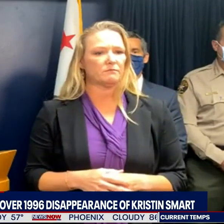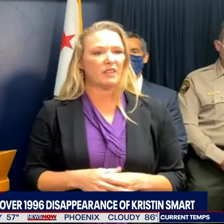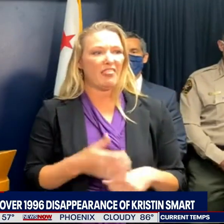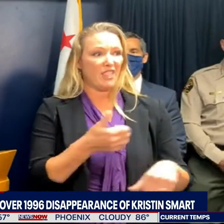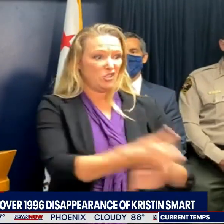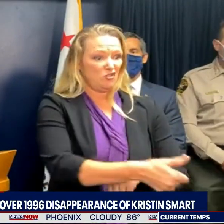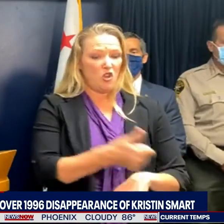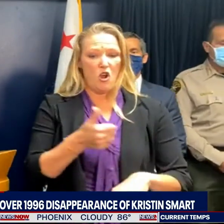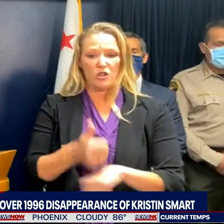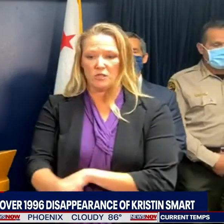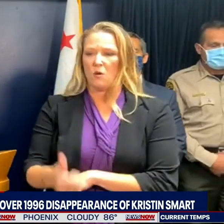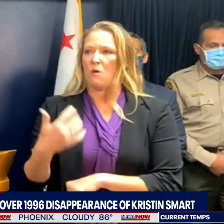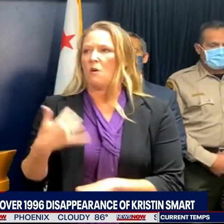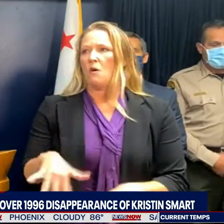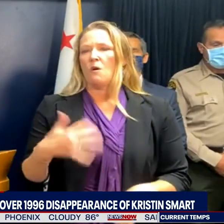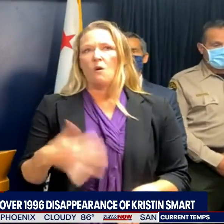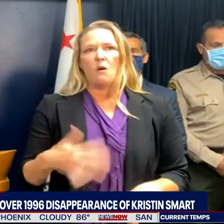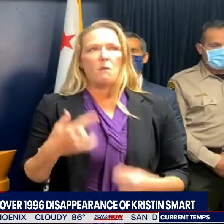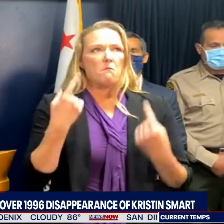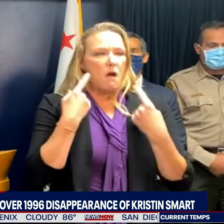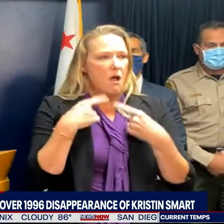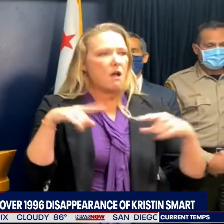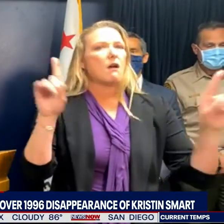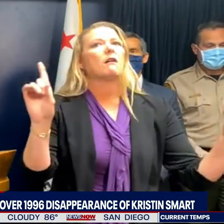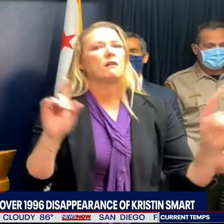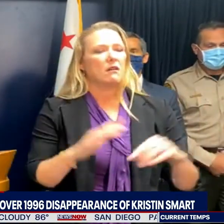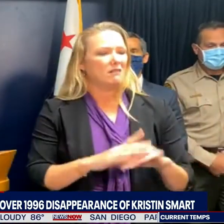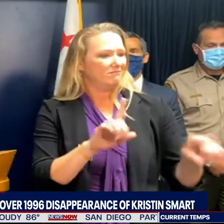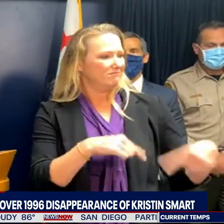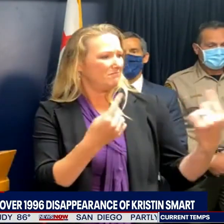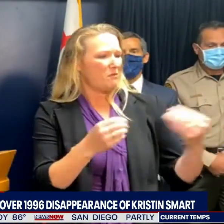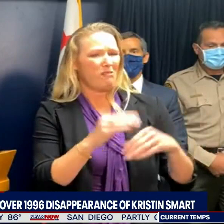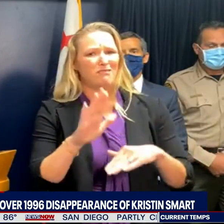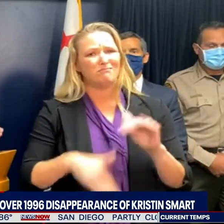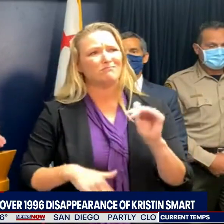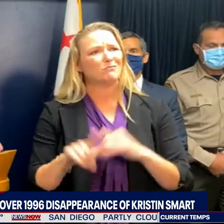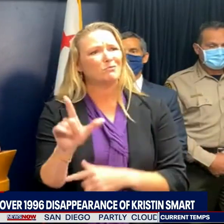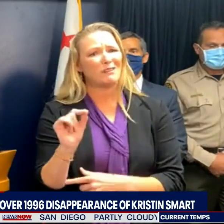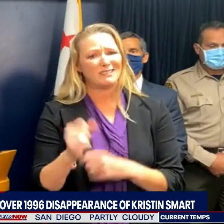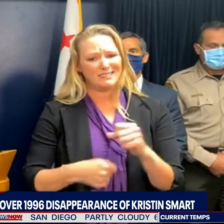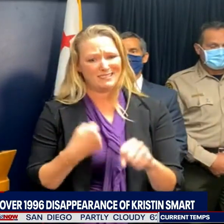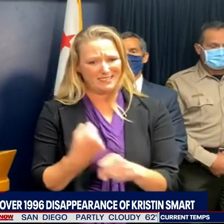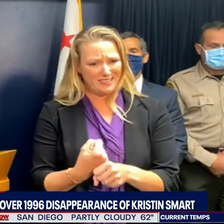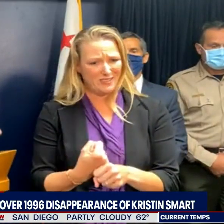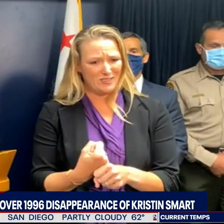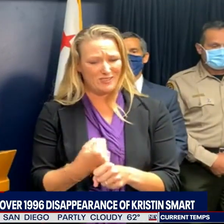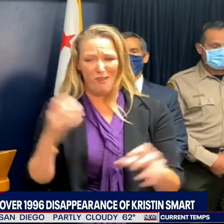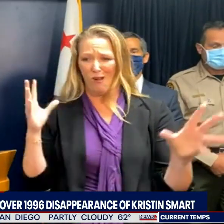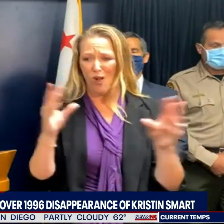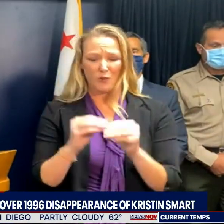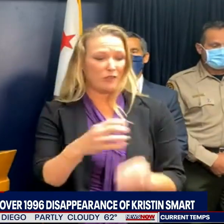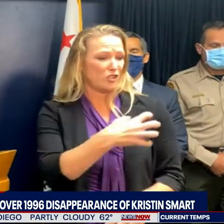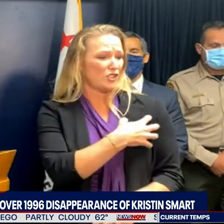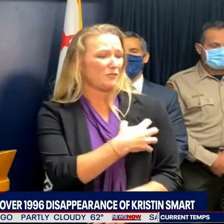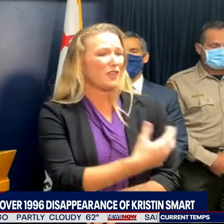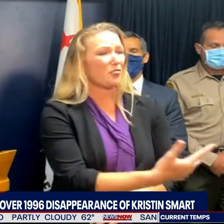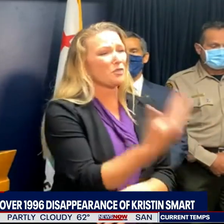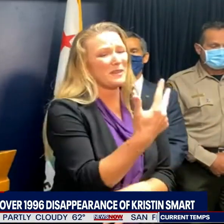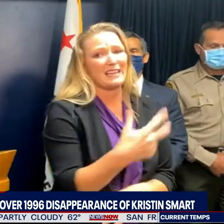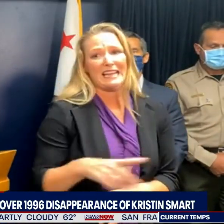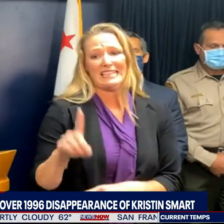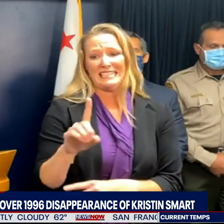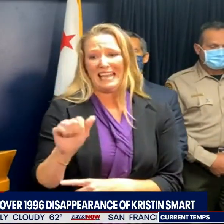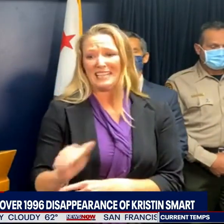major milestone. For more than 2 decades, 3 sheriffs, 3 district attorneys, and